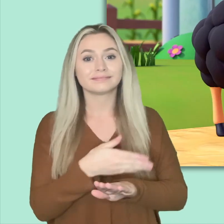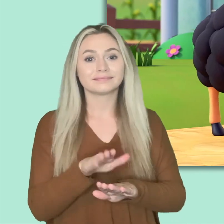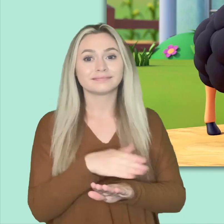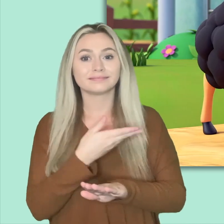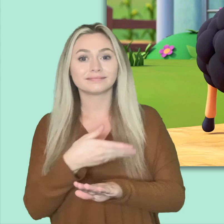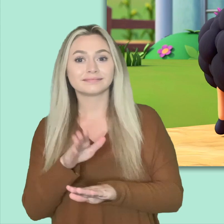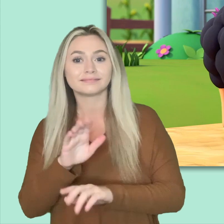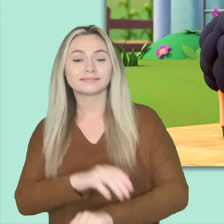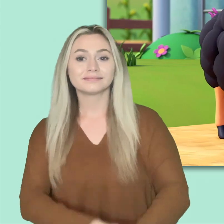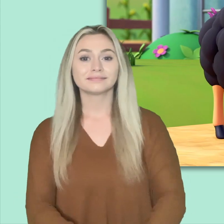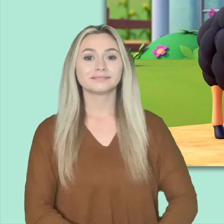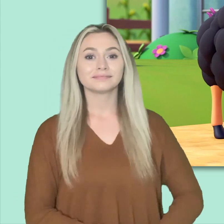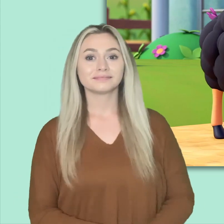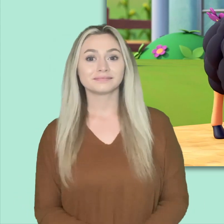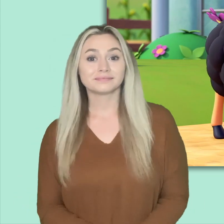PLEA!